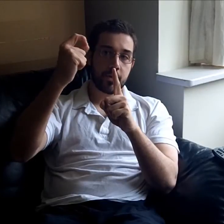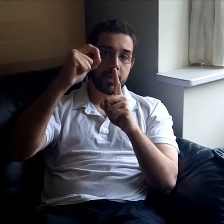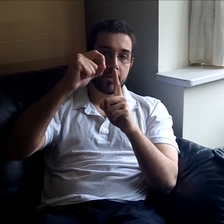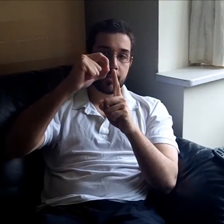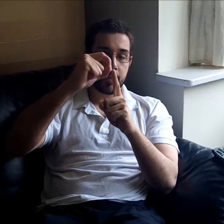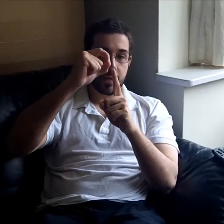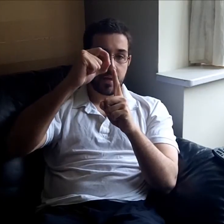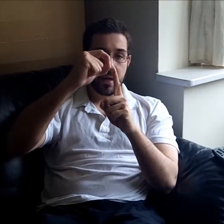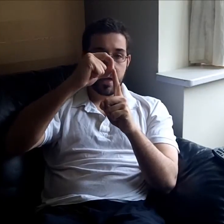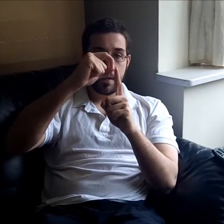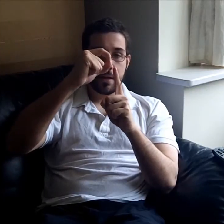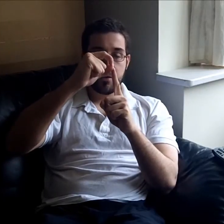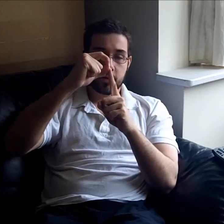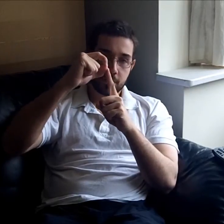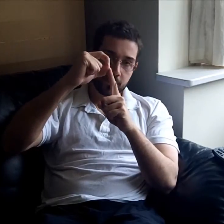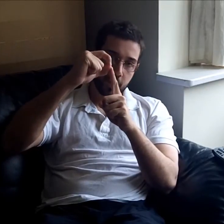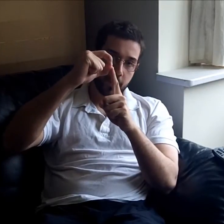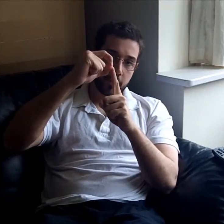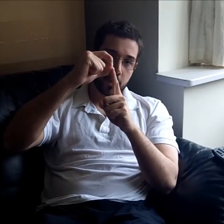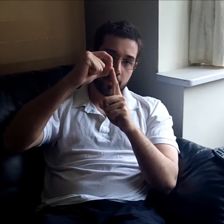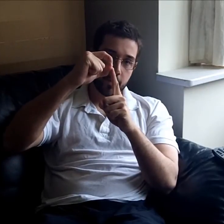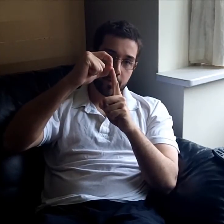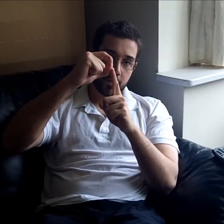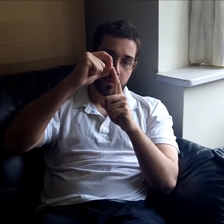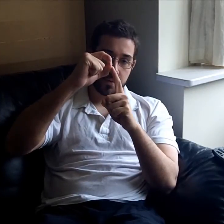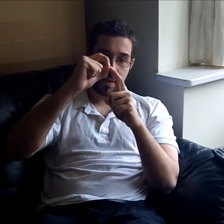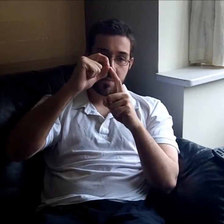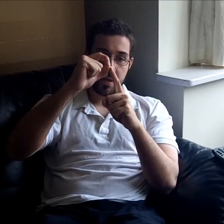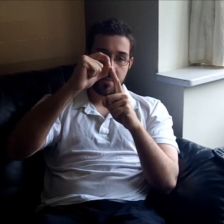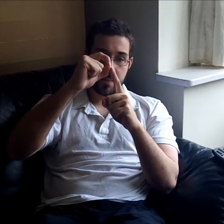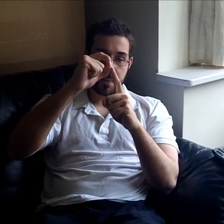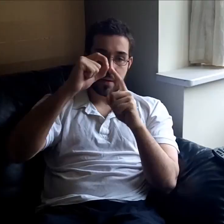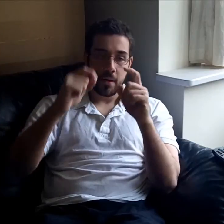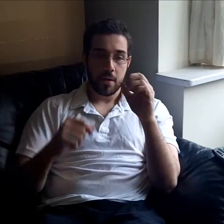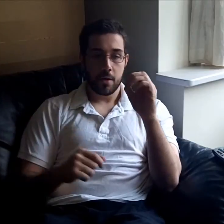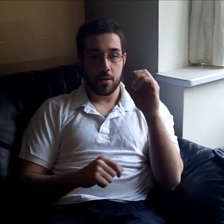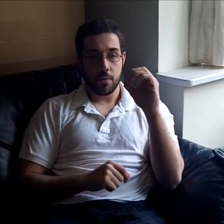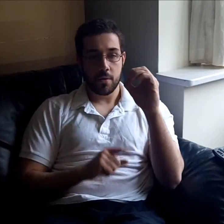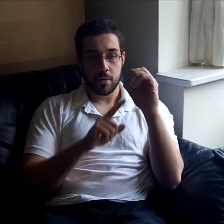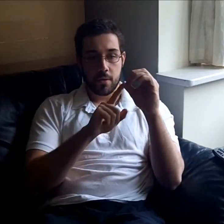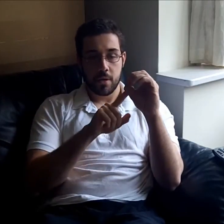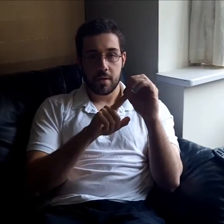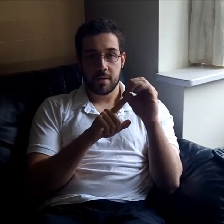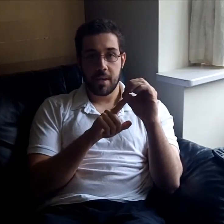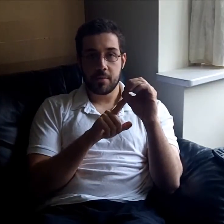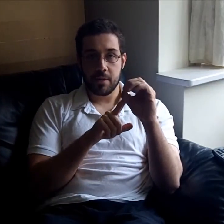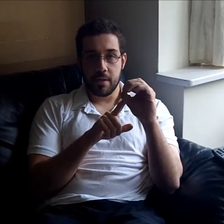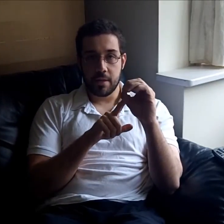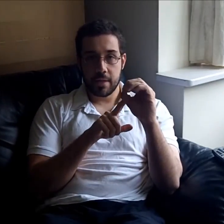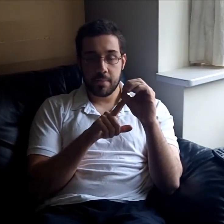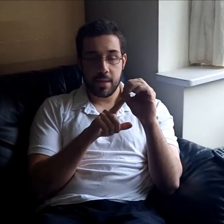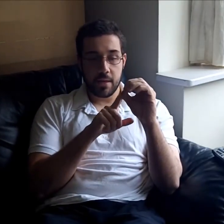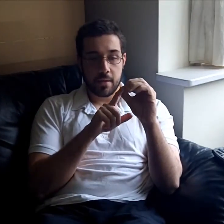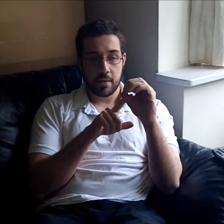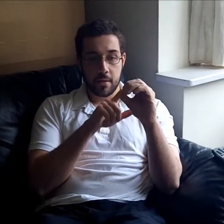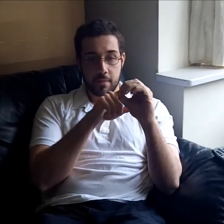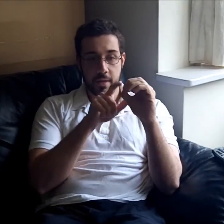in, and then you just pop it on top to make a P. Q, same as the letter B for this